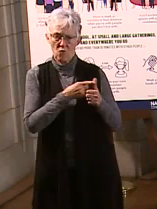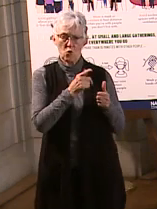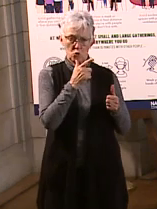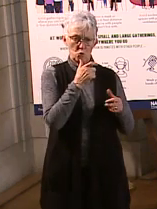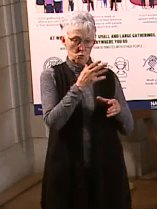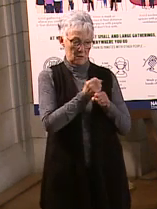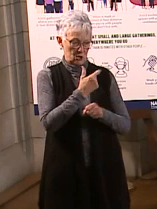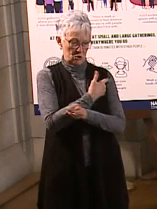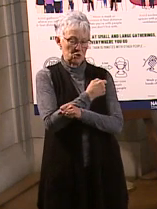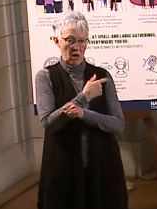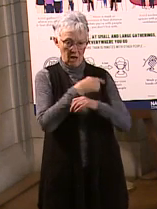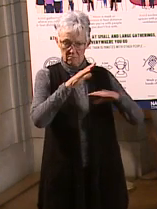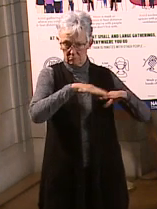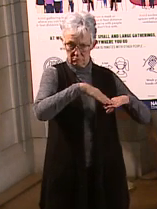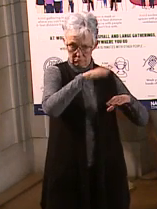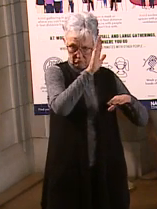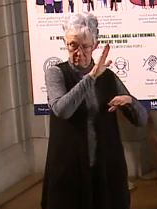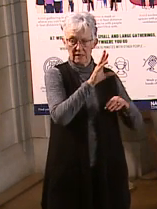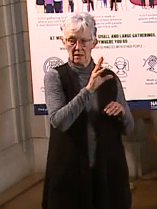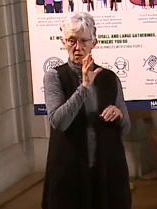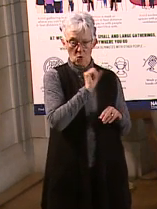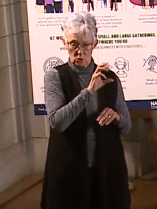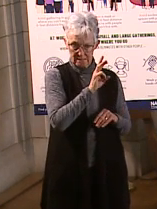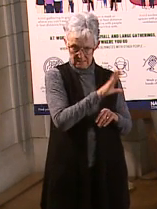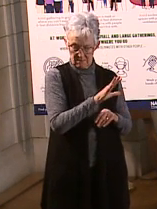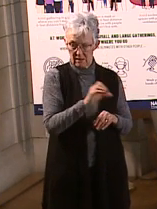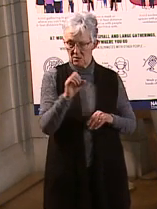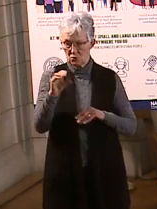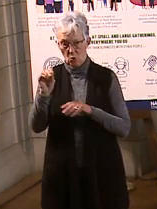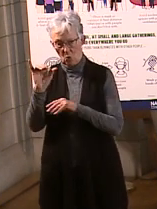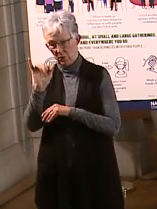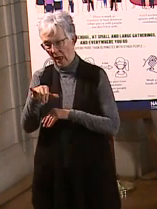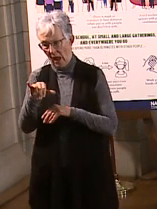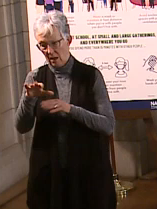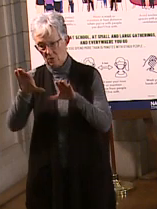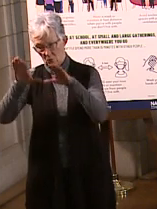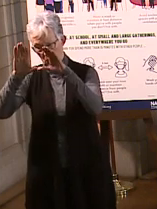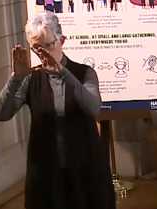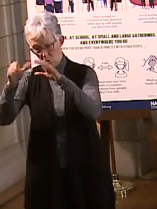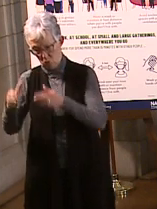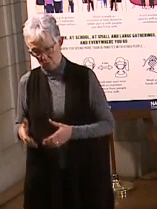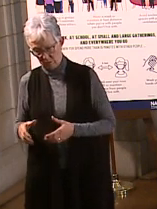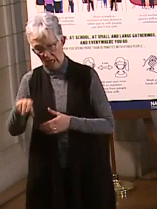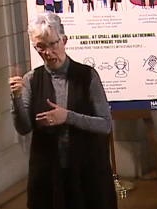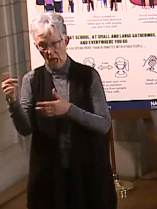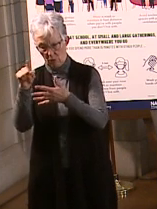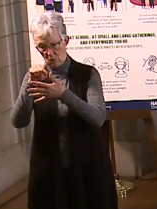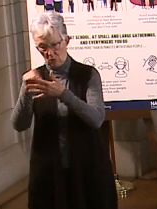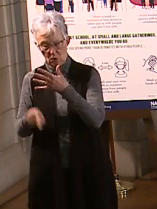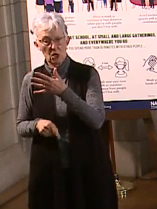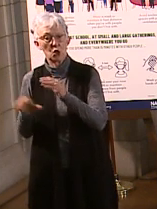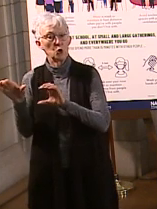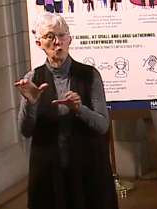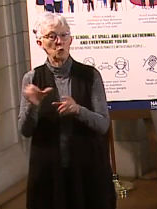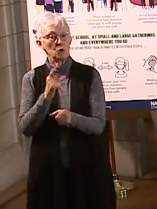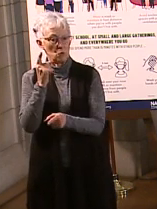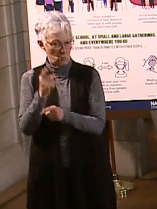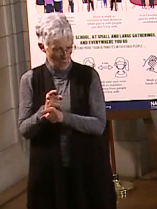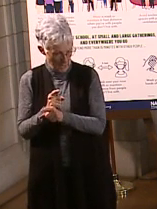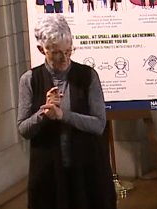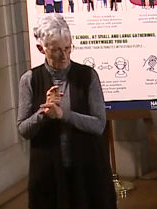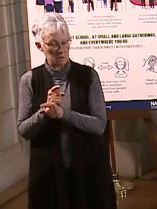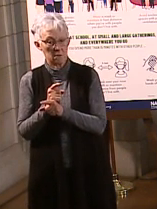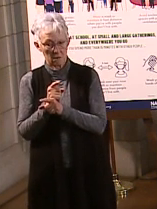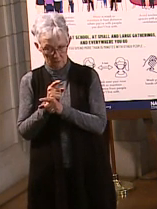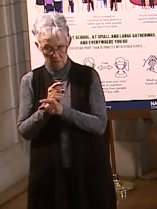doing it in that 10% category. And so Dr. Adipur in Douglas County, for example, is doing it exactly right. She's doing exactly what she's supposed to